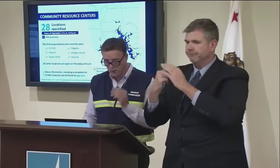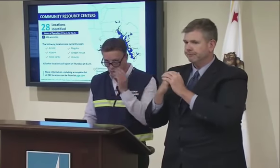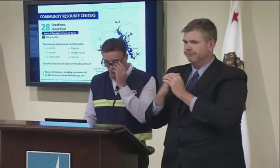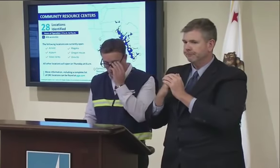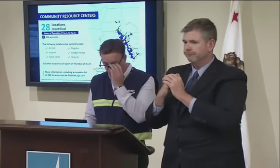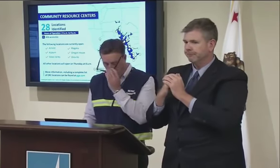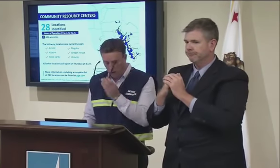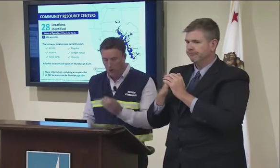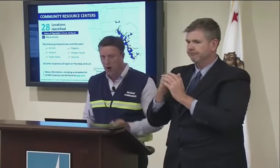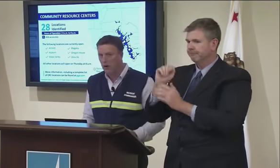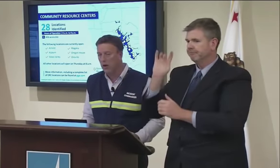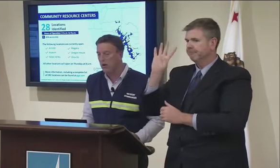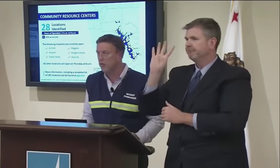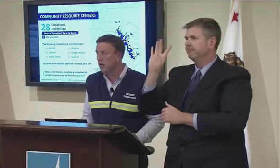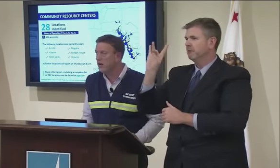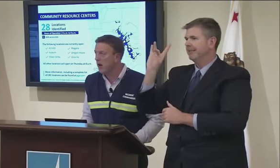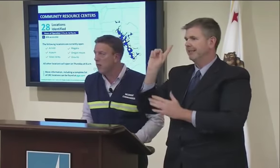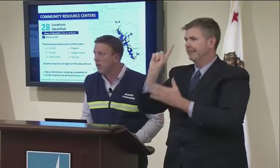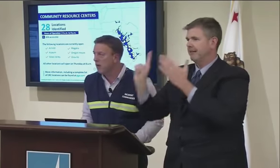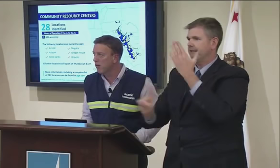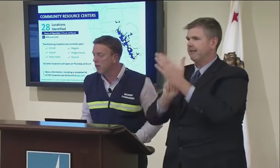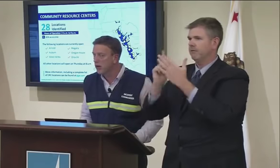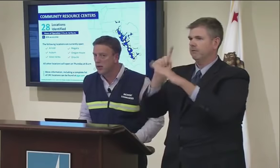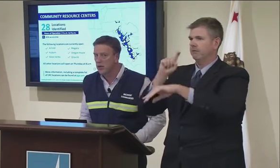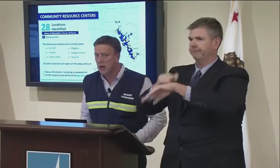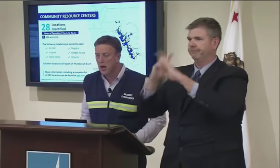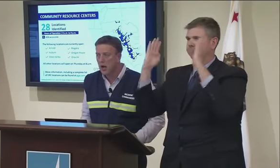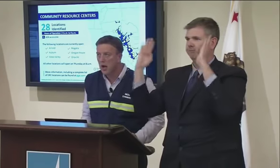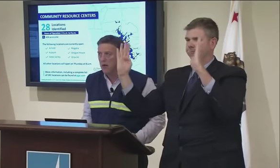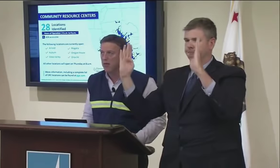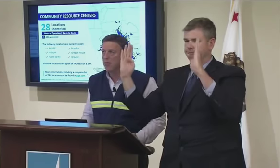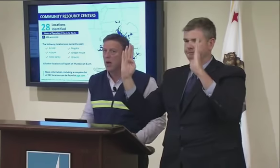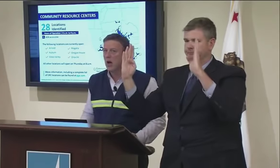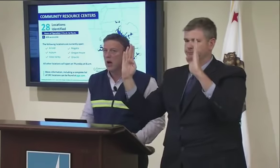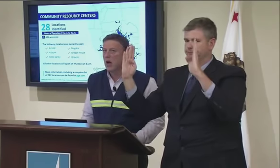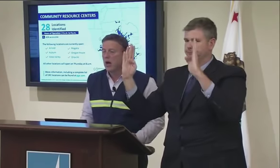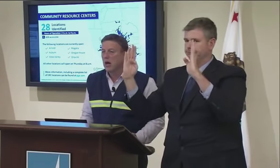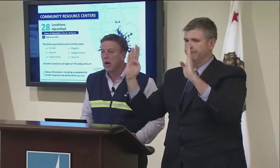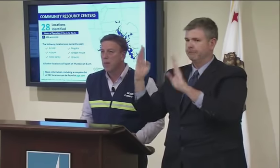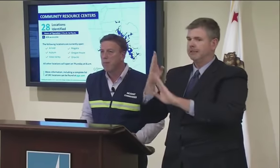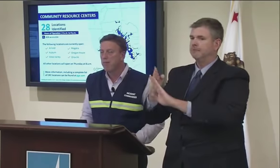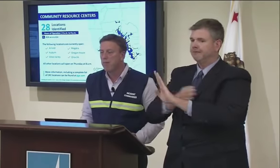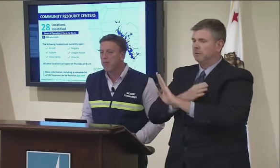range, if you will, for our estimated time of restoration.